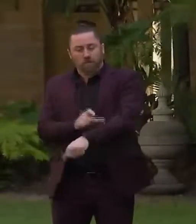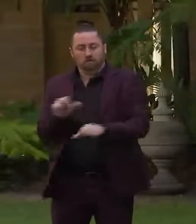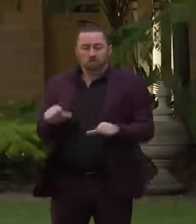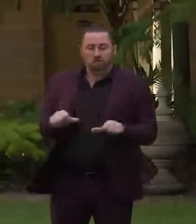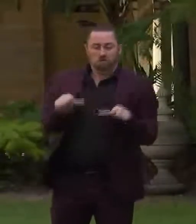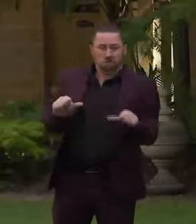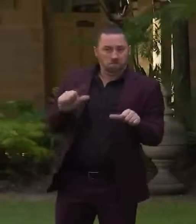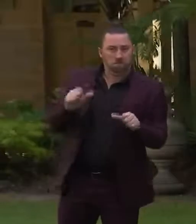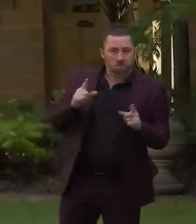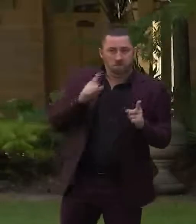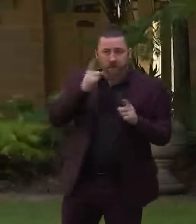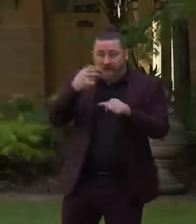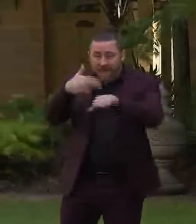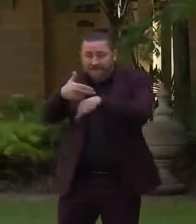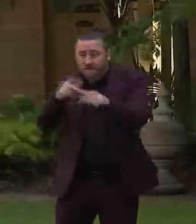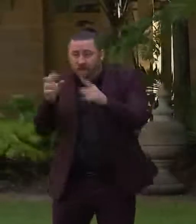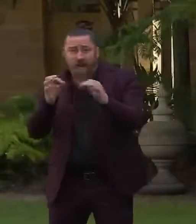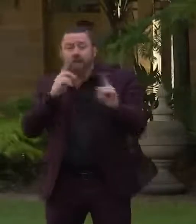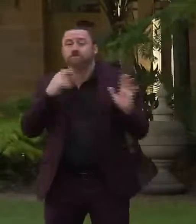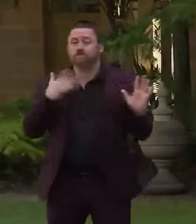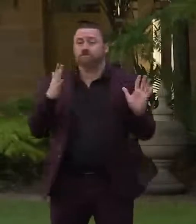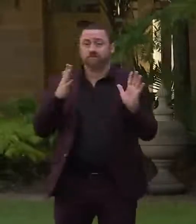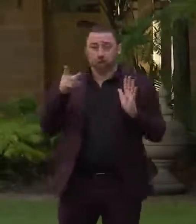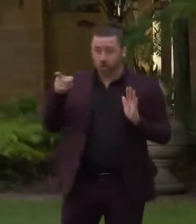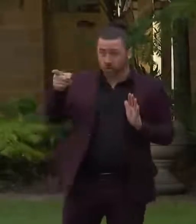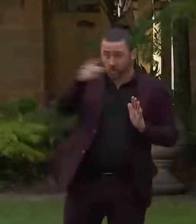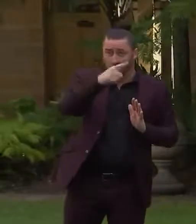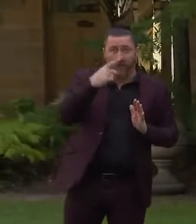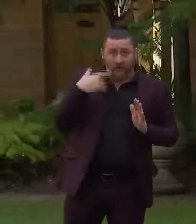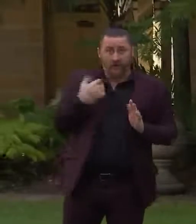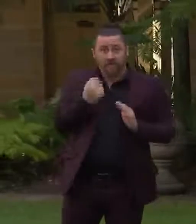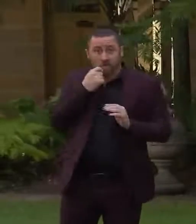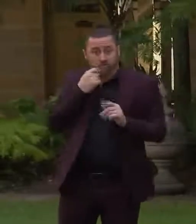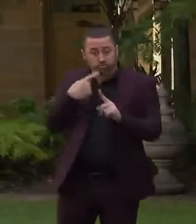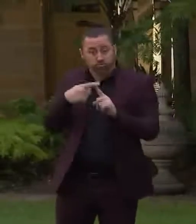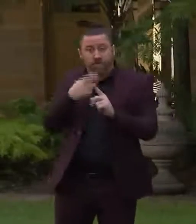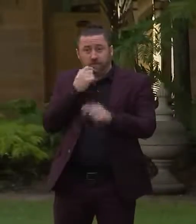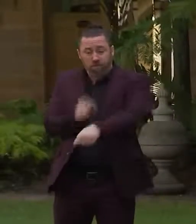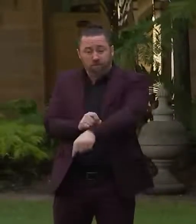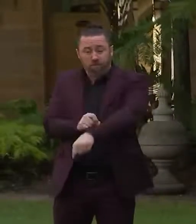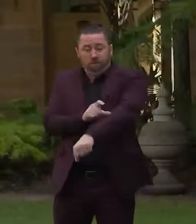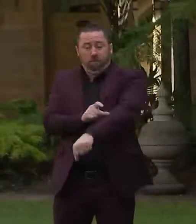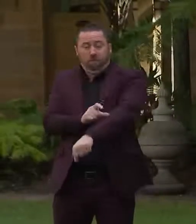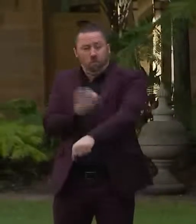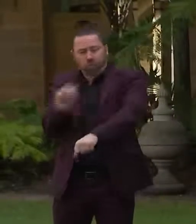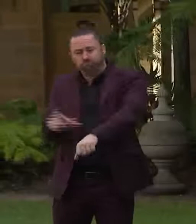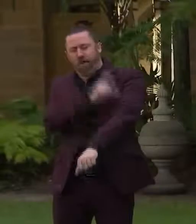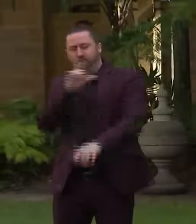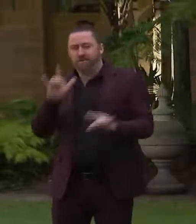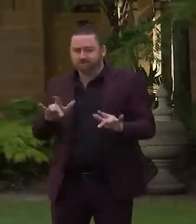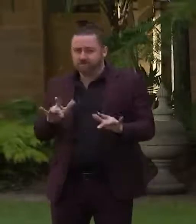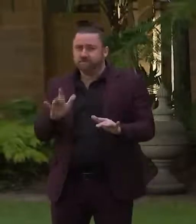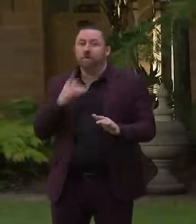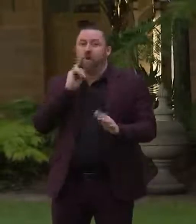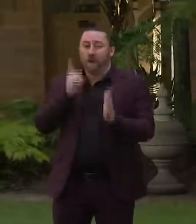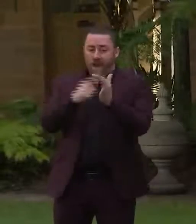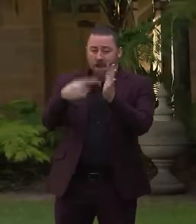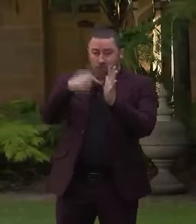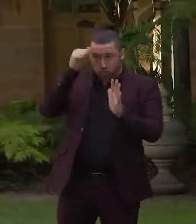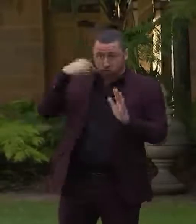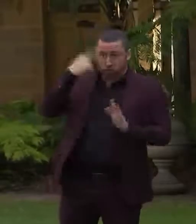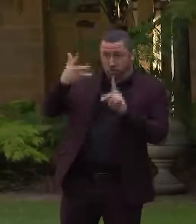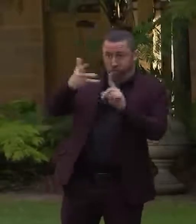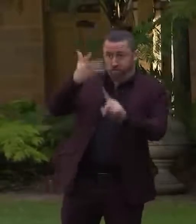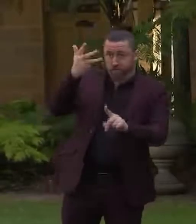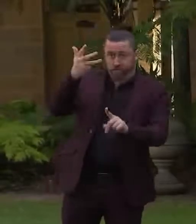Look, what I say to the public is this is very encouraging, and we'll be providing you with an update again tomorrow, 9